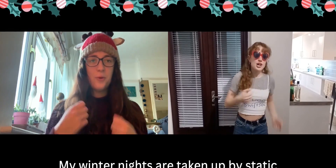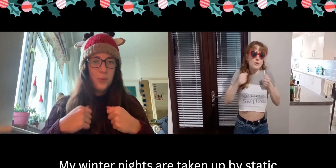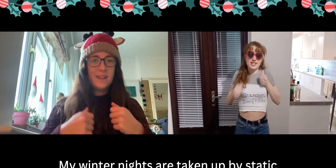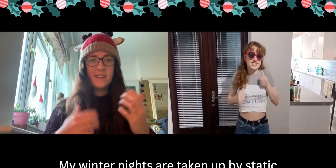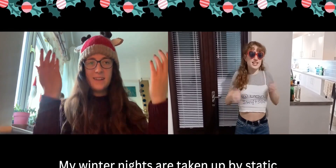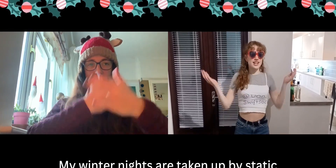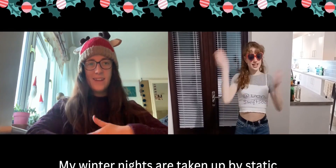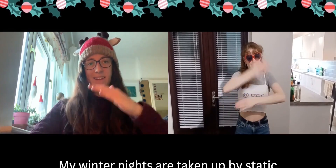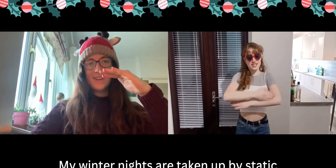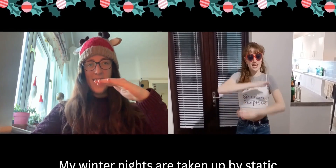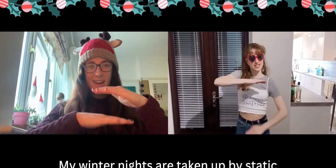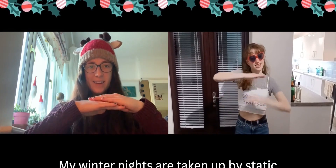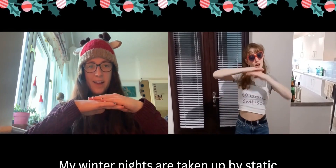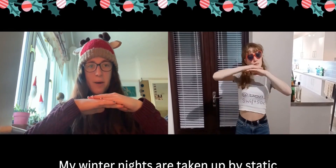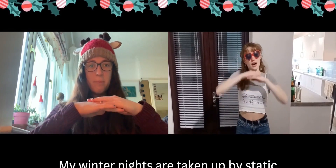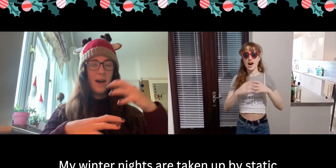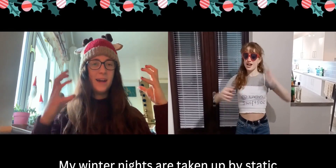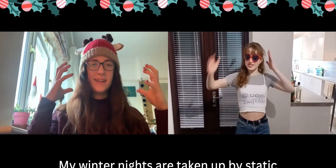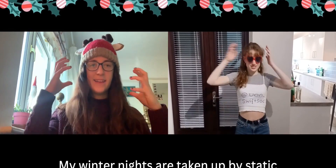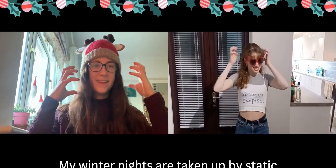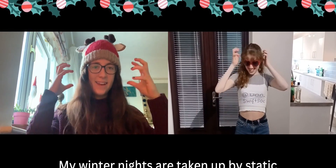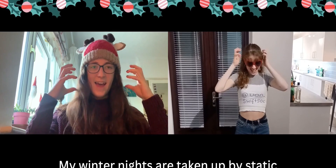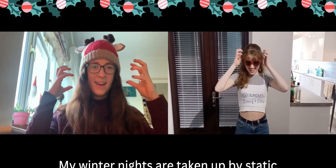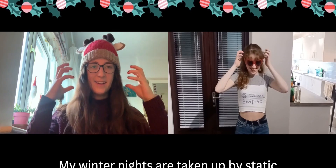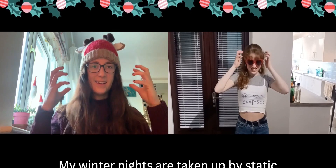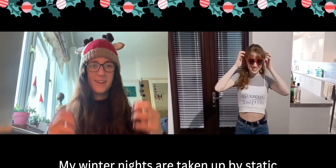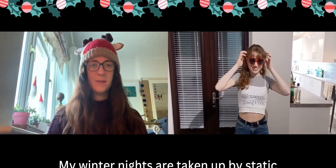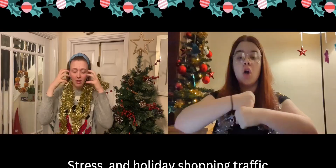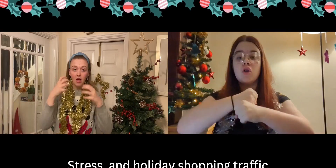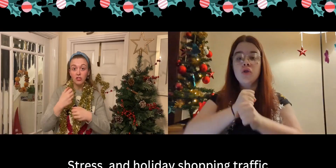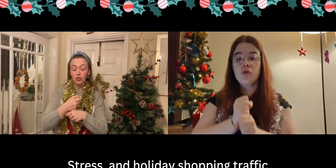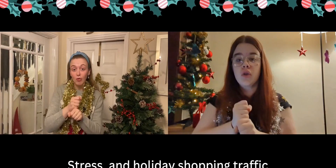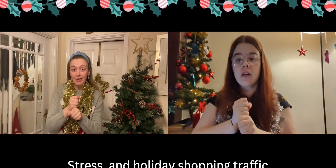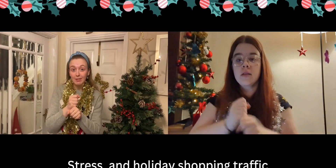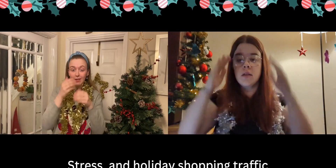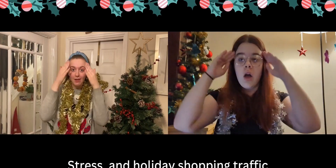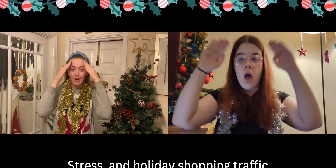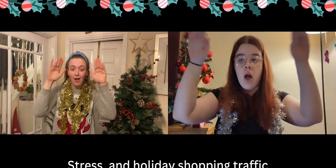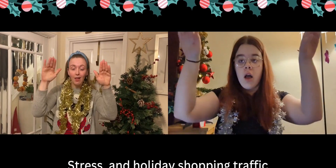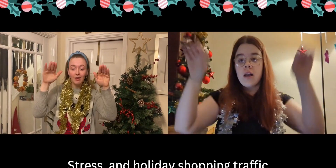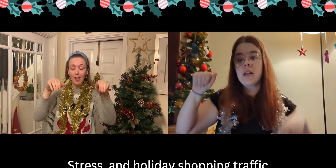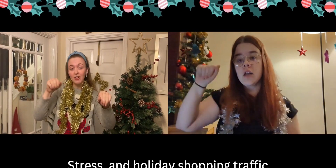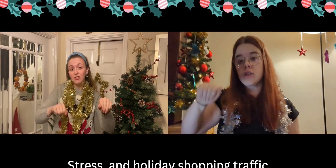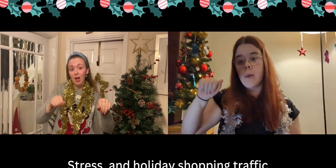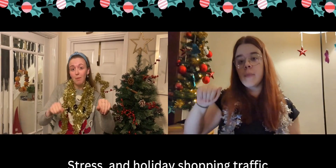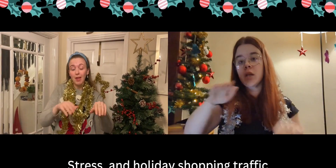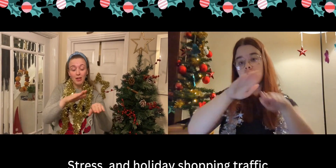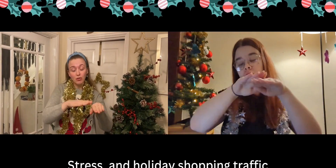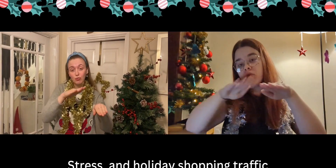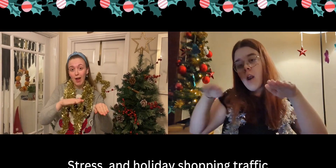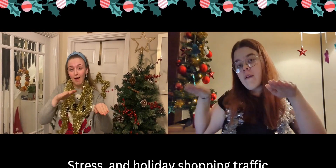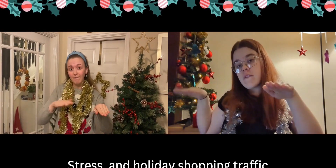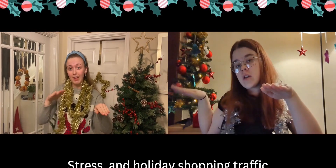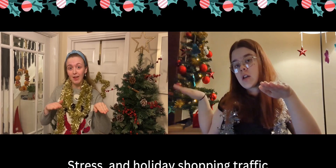My winter nights are taken up by static stress and holiday